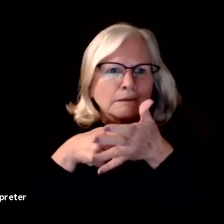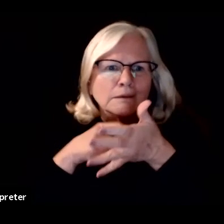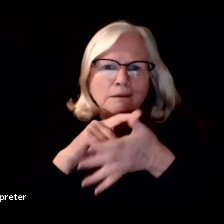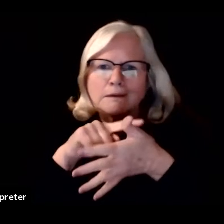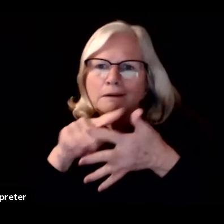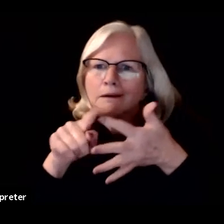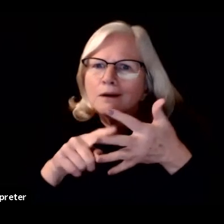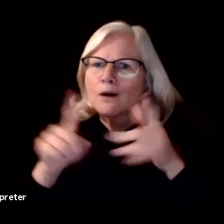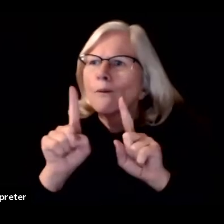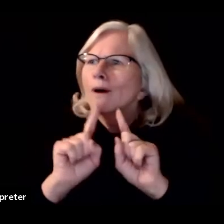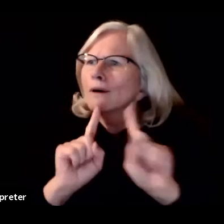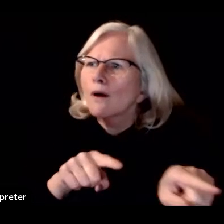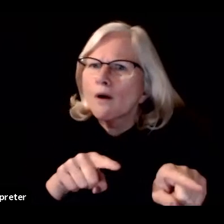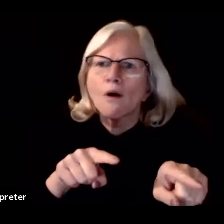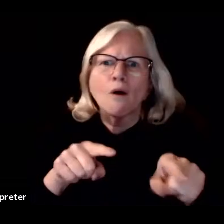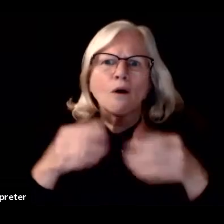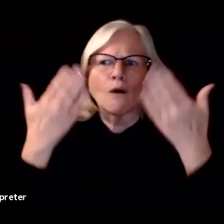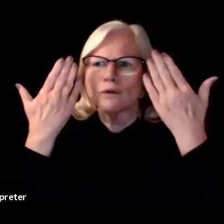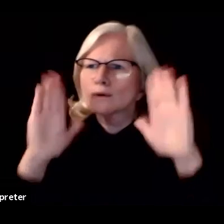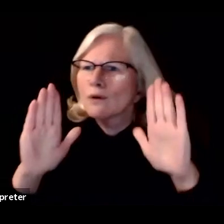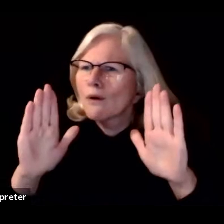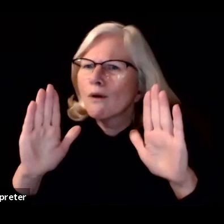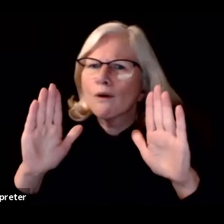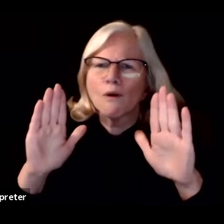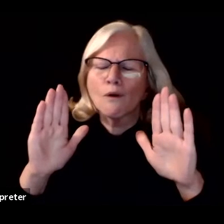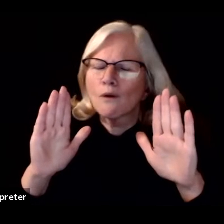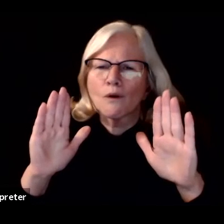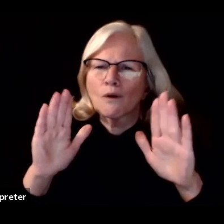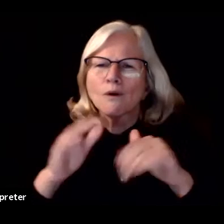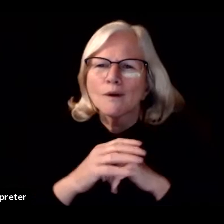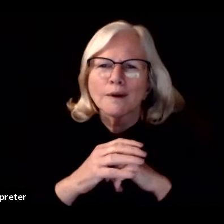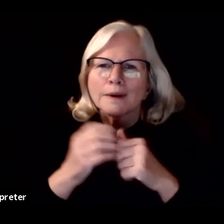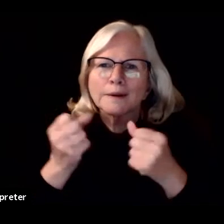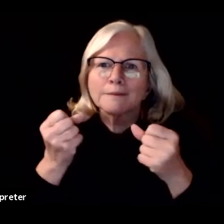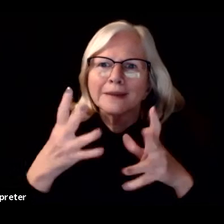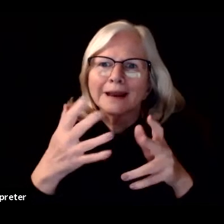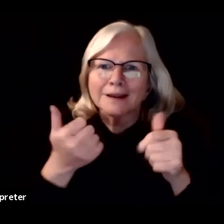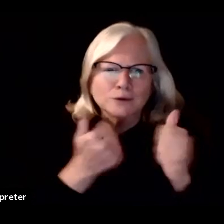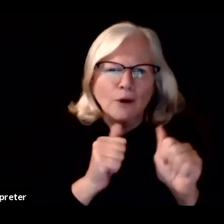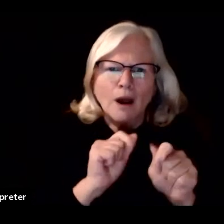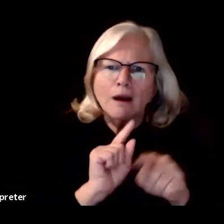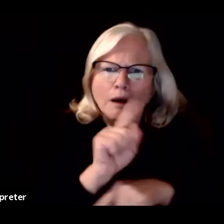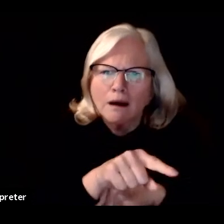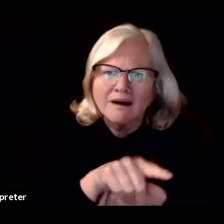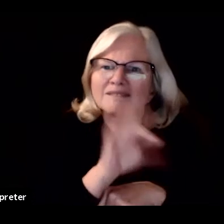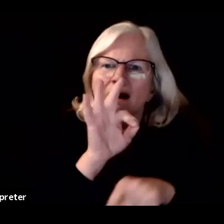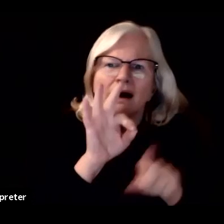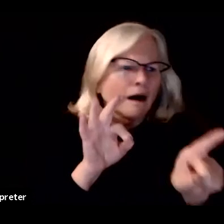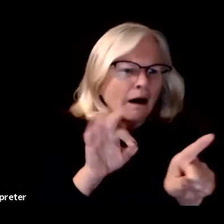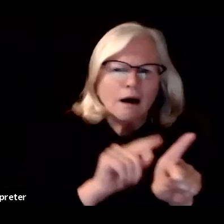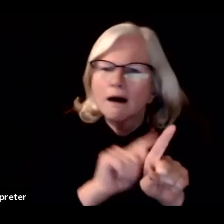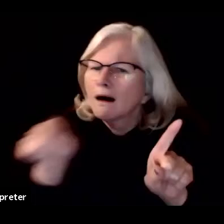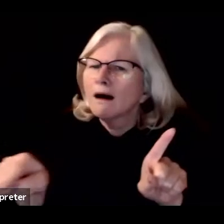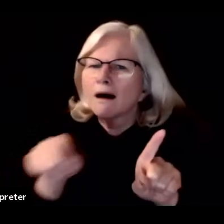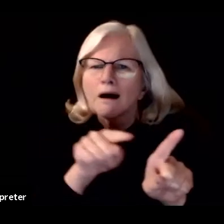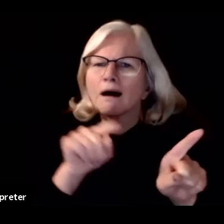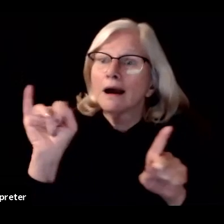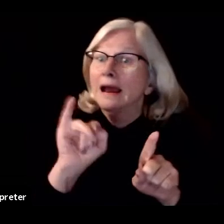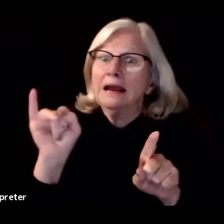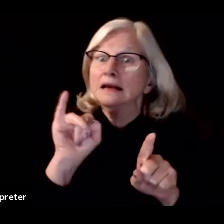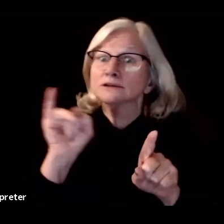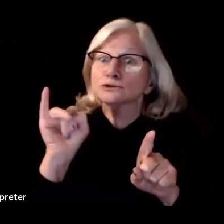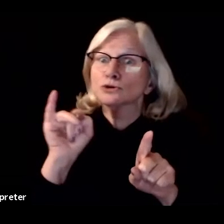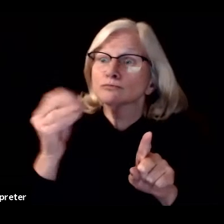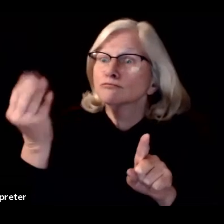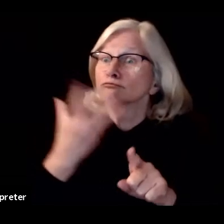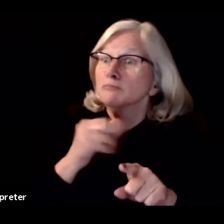to find a place to get tested, seeking out insurance information, or simply being told that you didn't qualify for